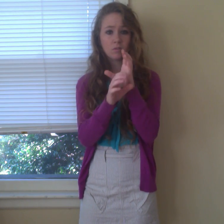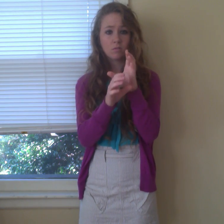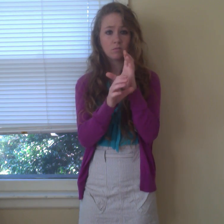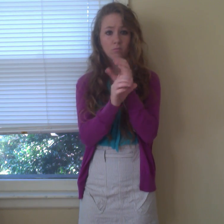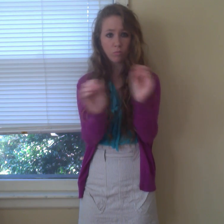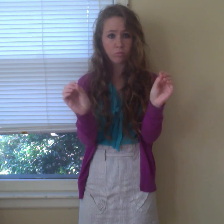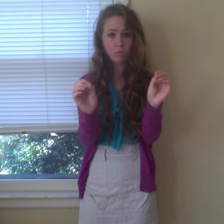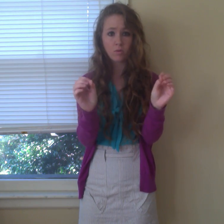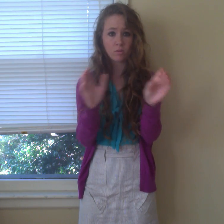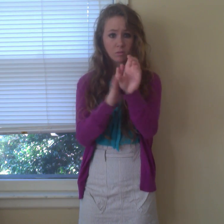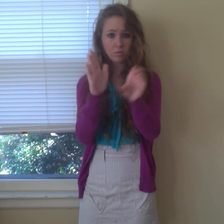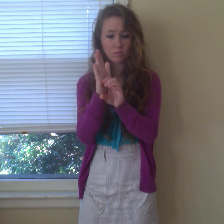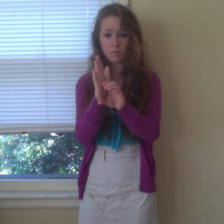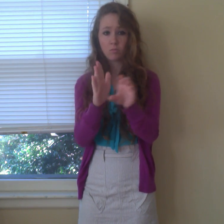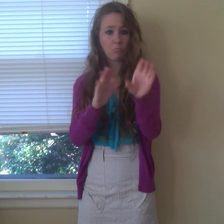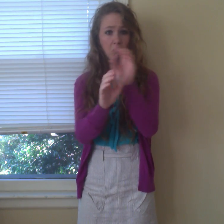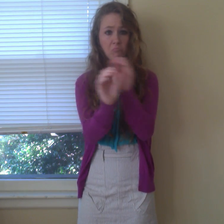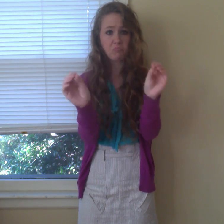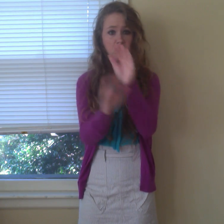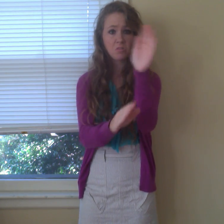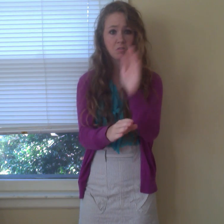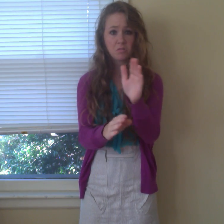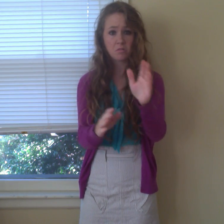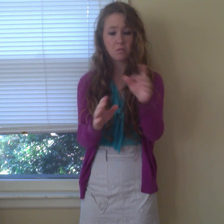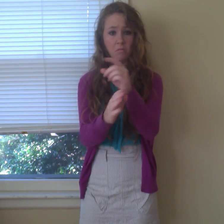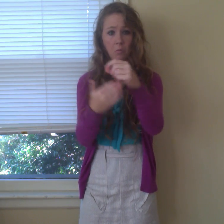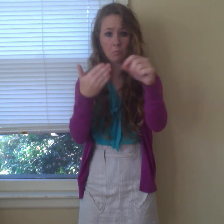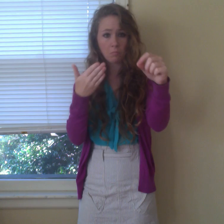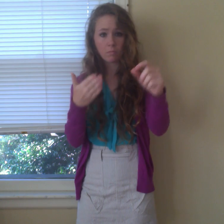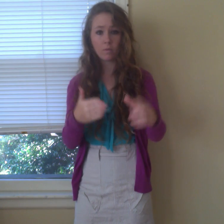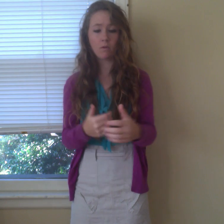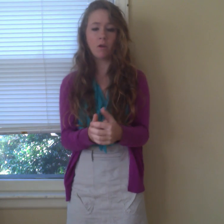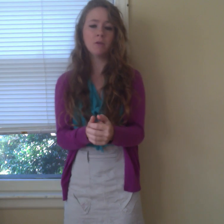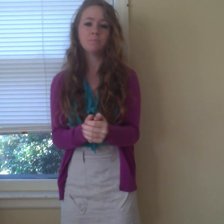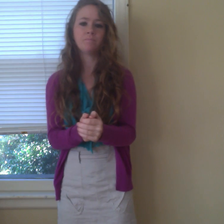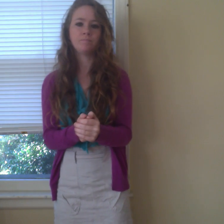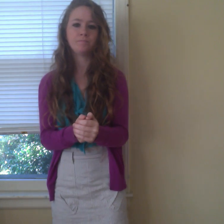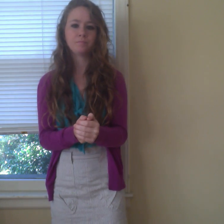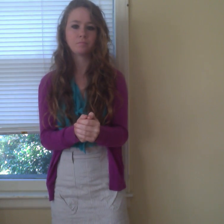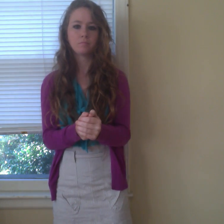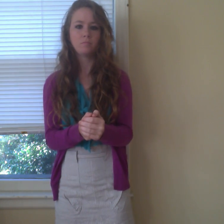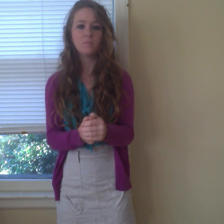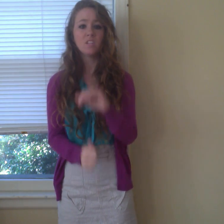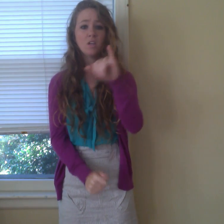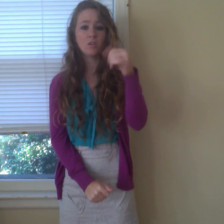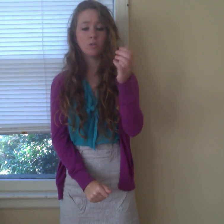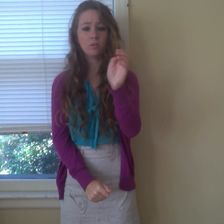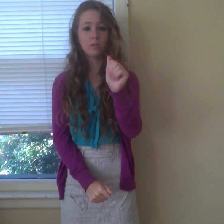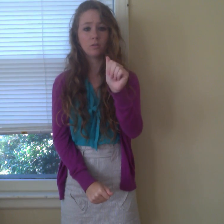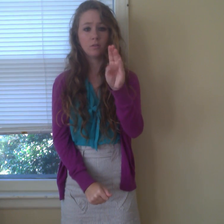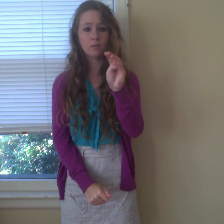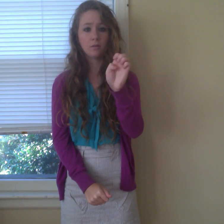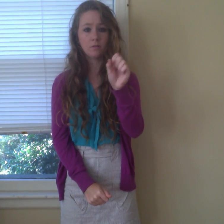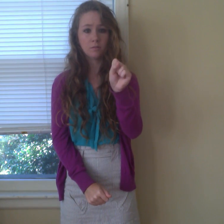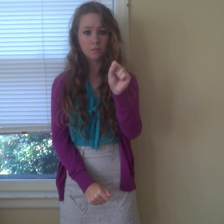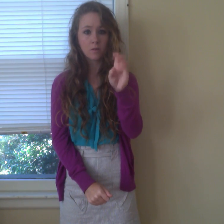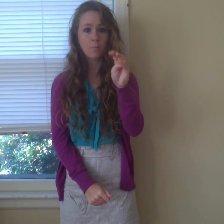democracy. James Madison, rightly known as the father of the Constitution, wrote in essay number 10 of the Federalist